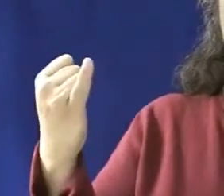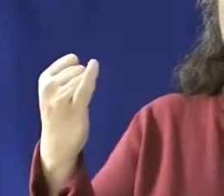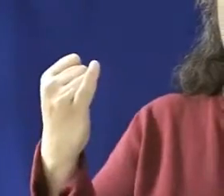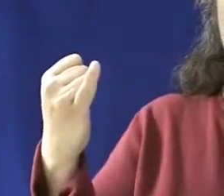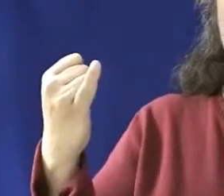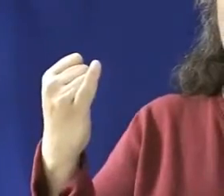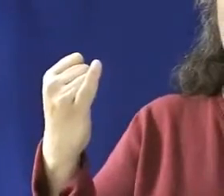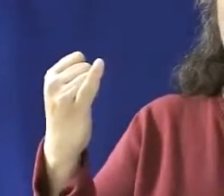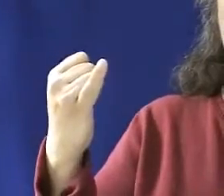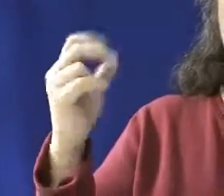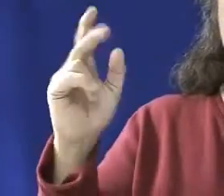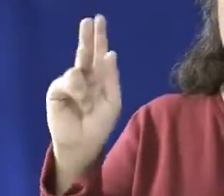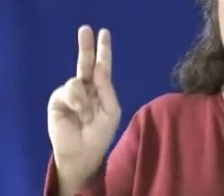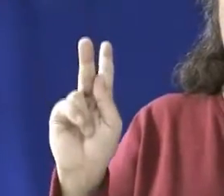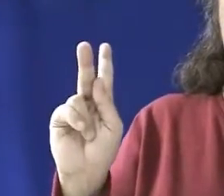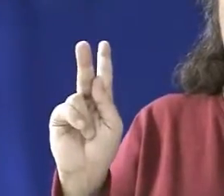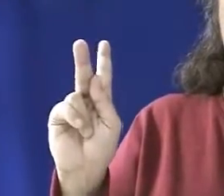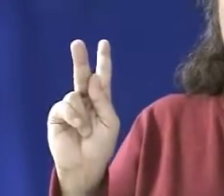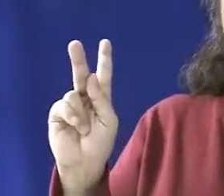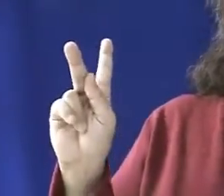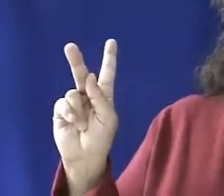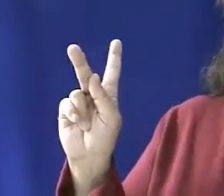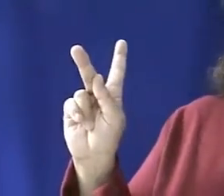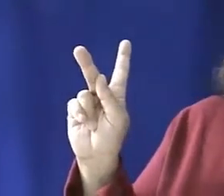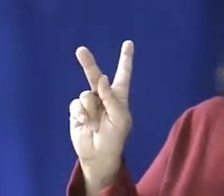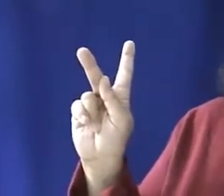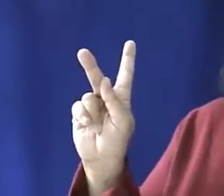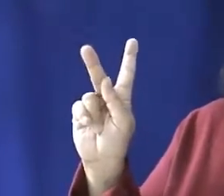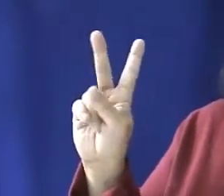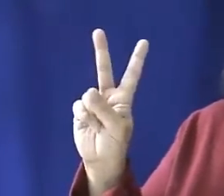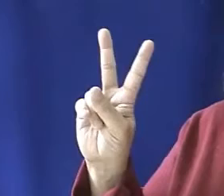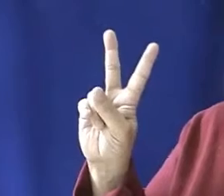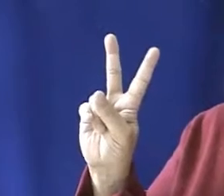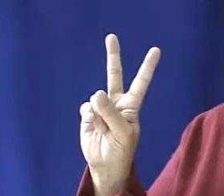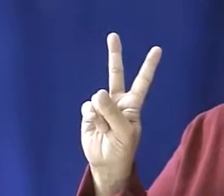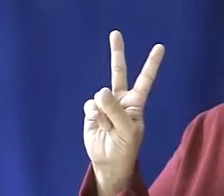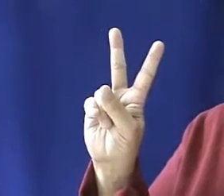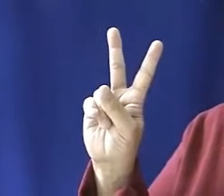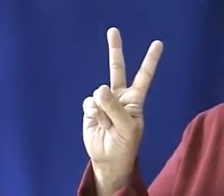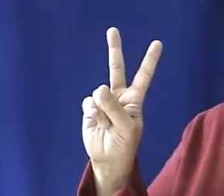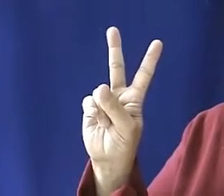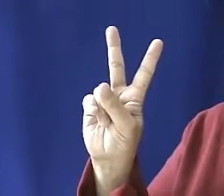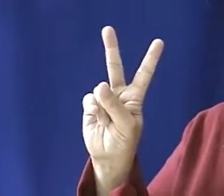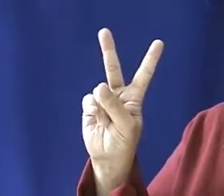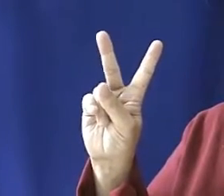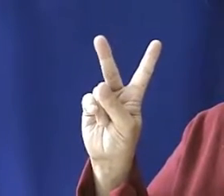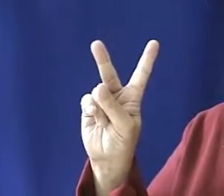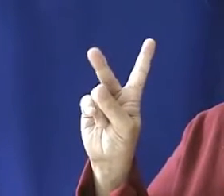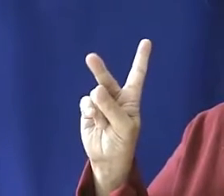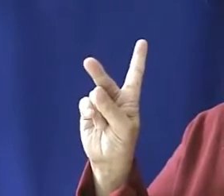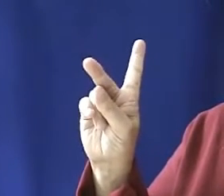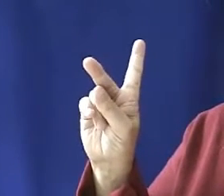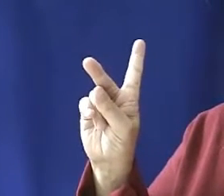J. K is a hard one for many people. Start with a V. Drop that middle finger